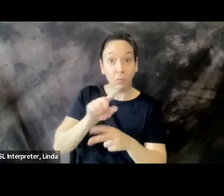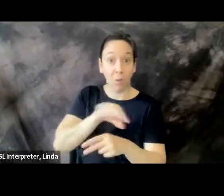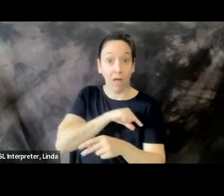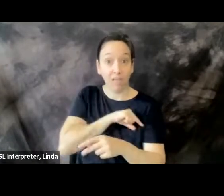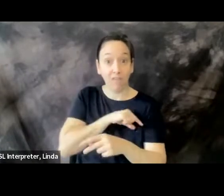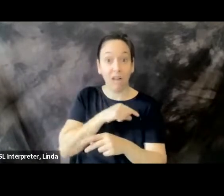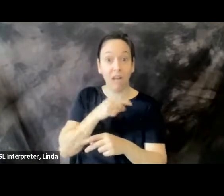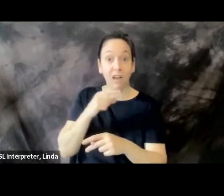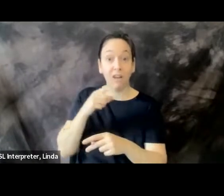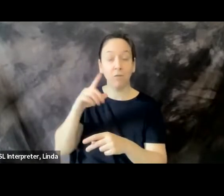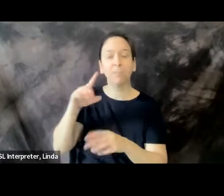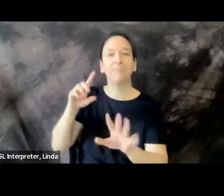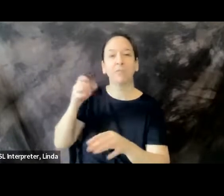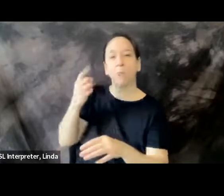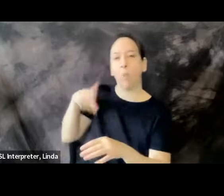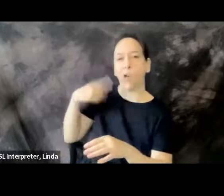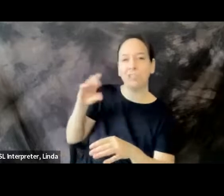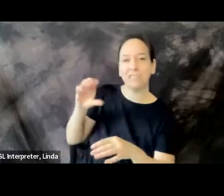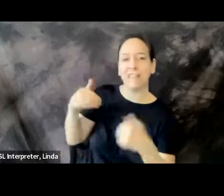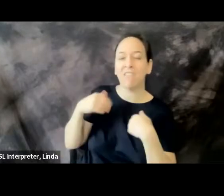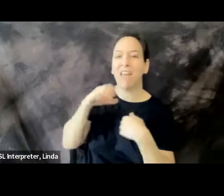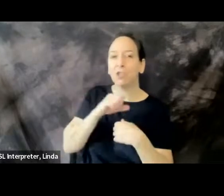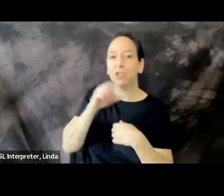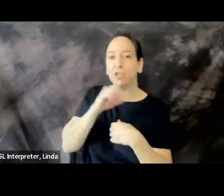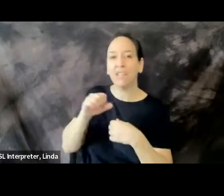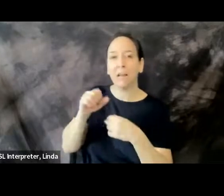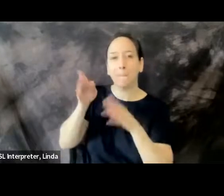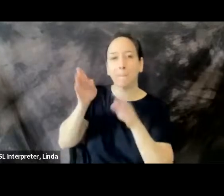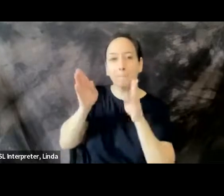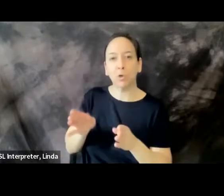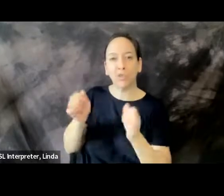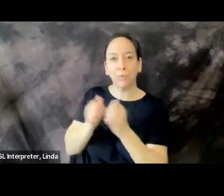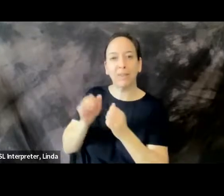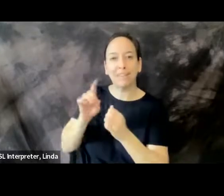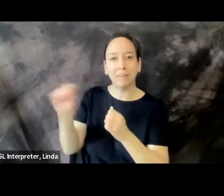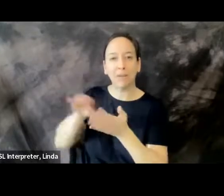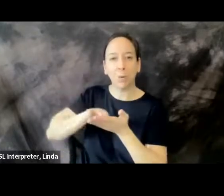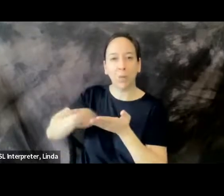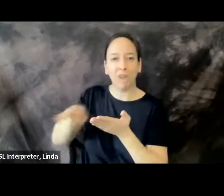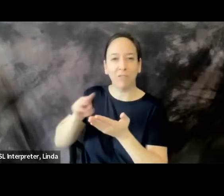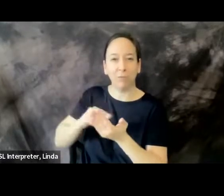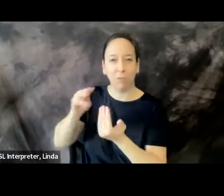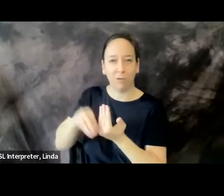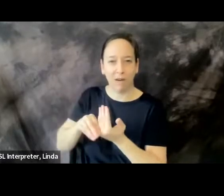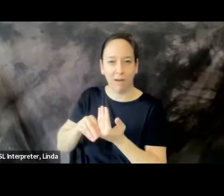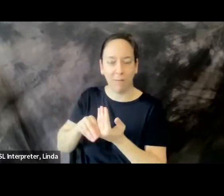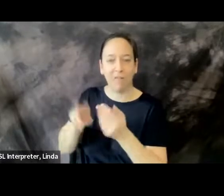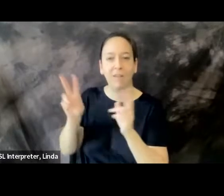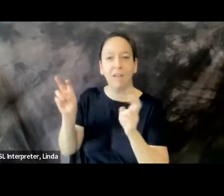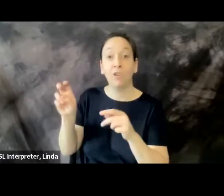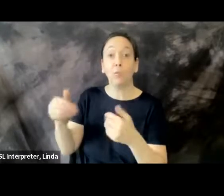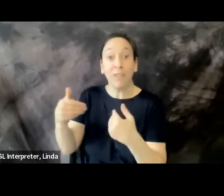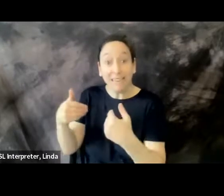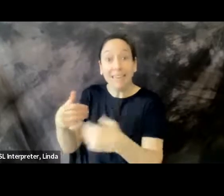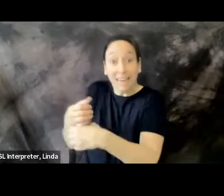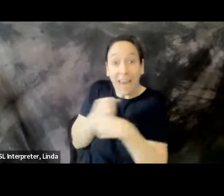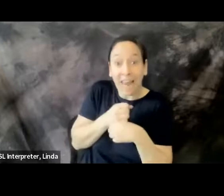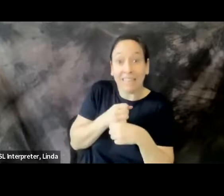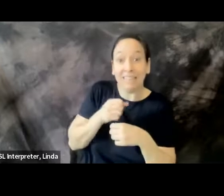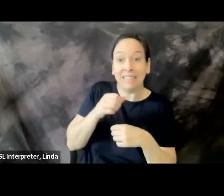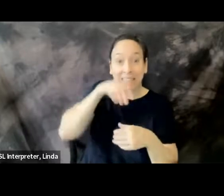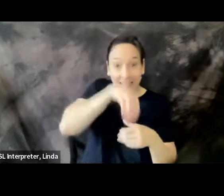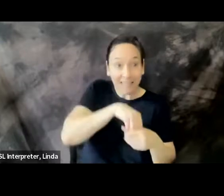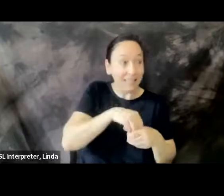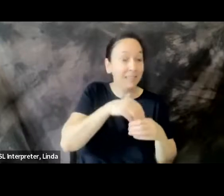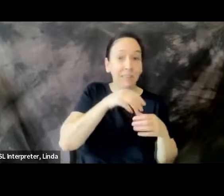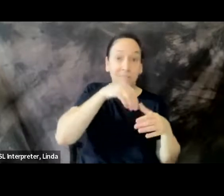in DC, what we call the Elderly and Persons with Physical Disabilities Waiver Program, to receive the in-home services through